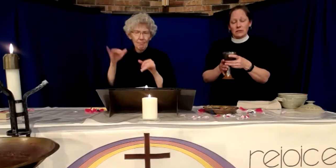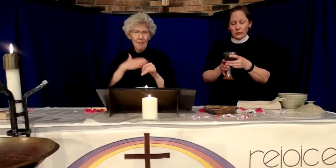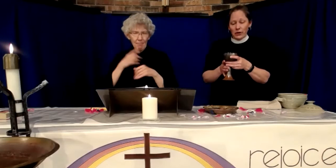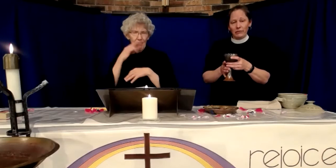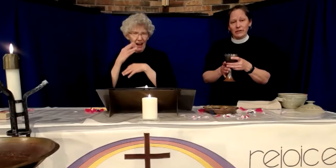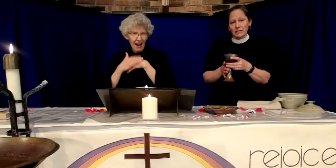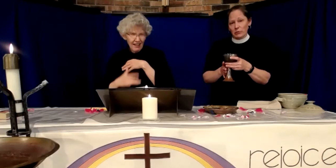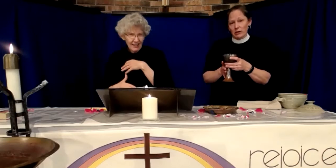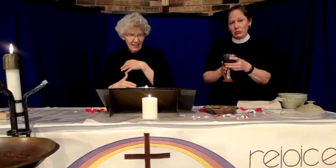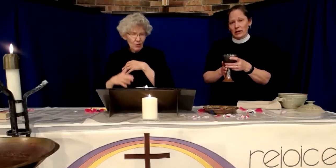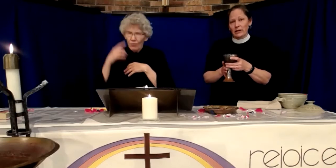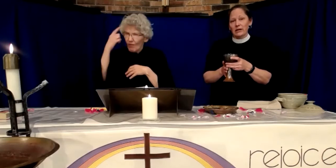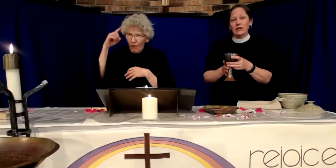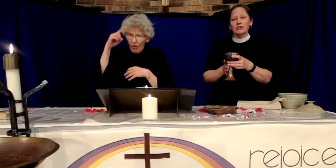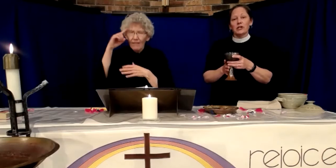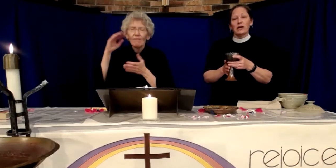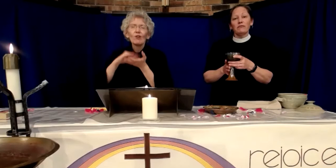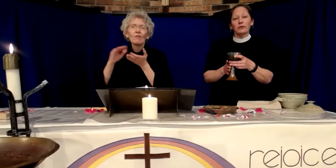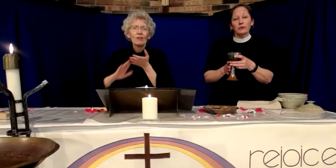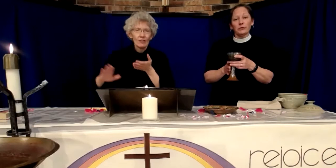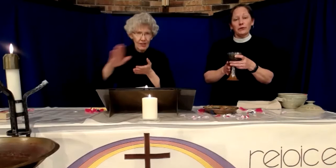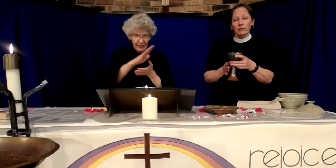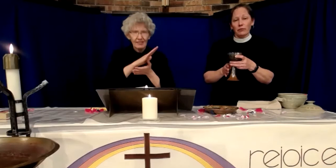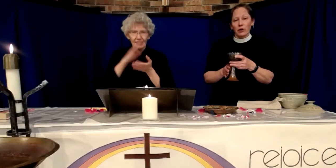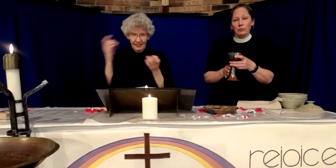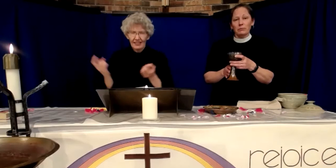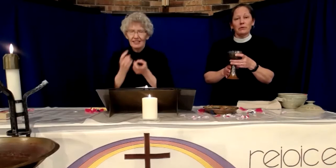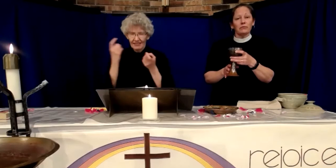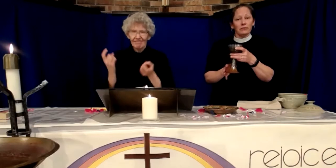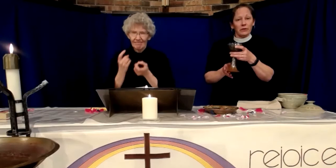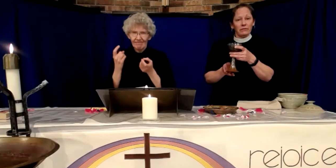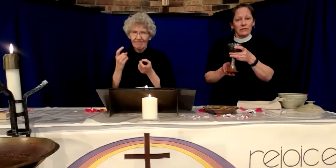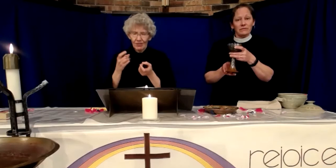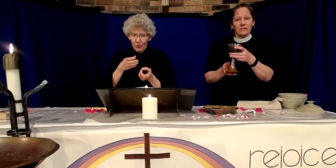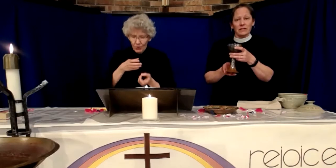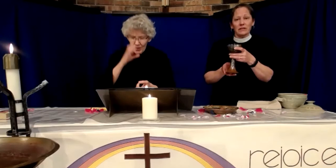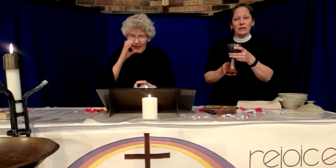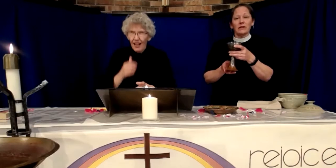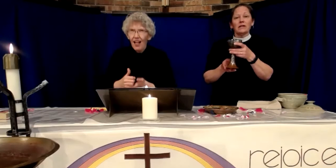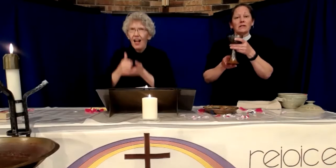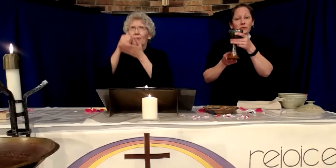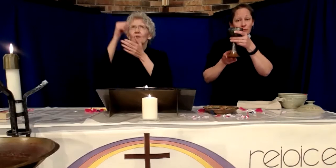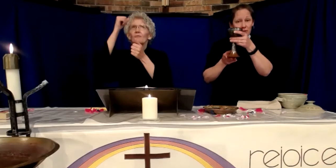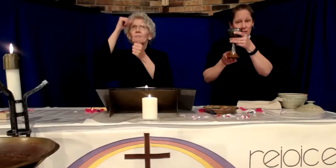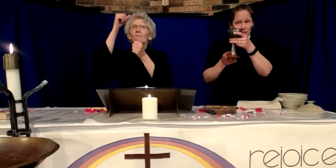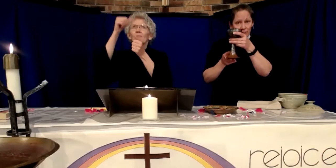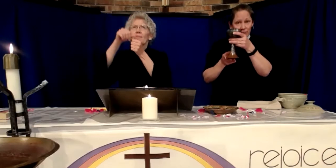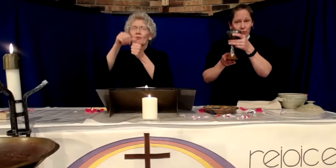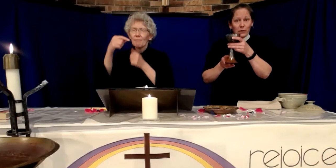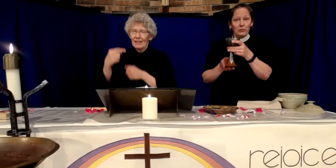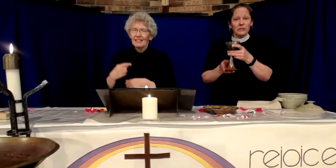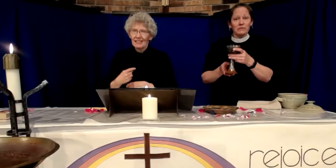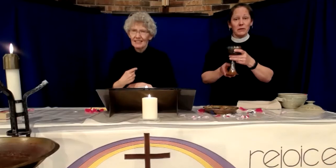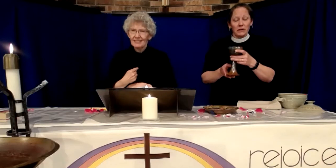is this new covenant in my blood, shed for you and for all people for the forgiveness of sin. Do this